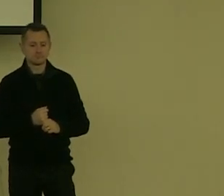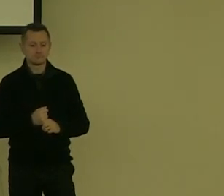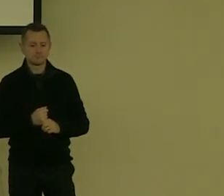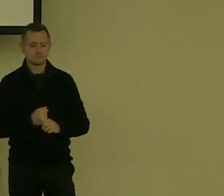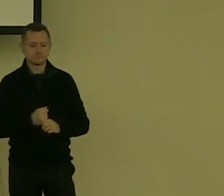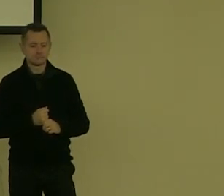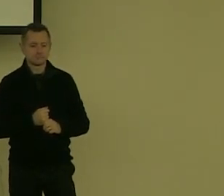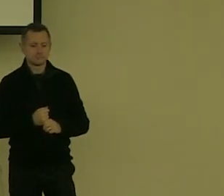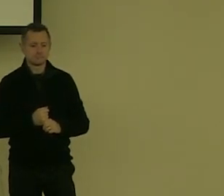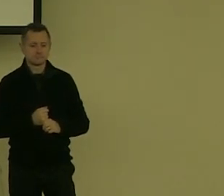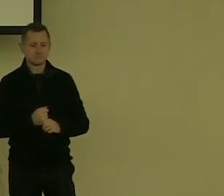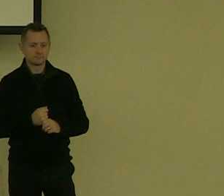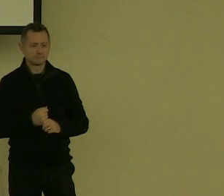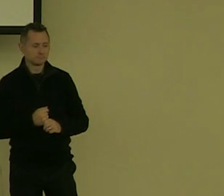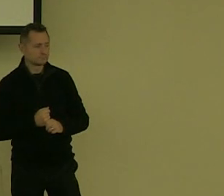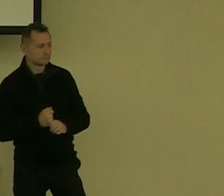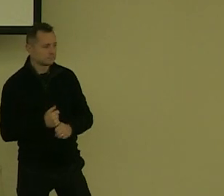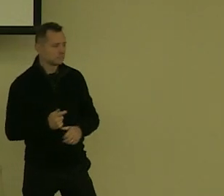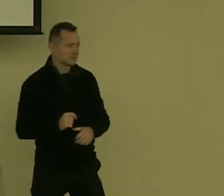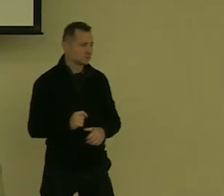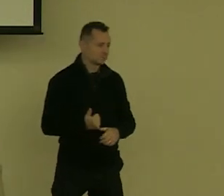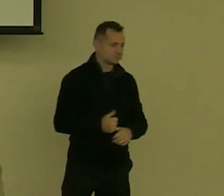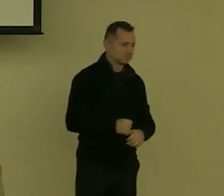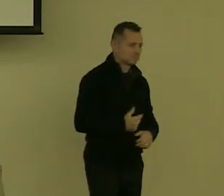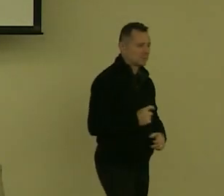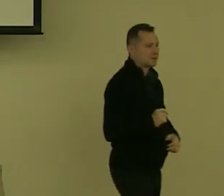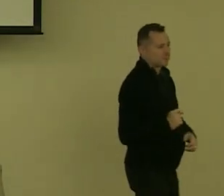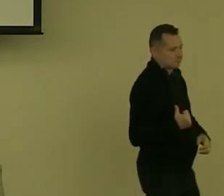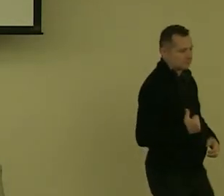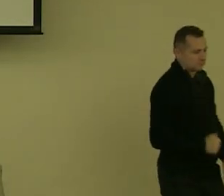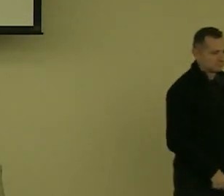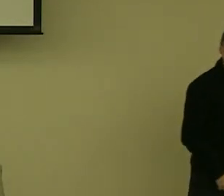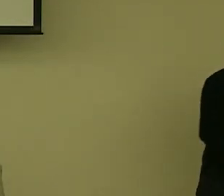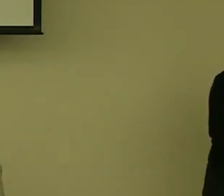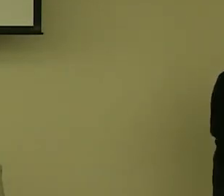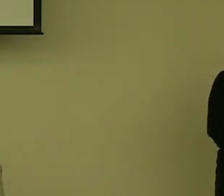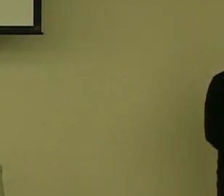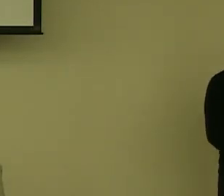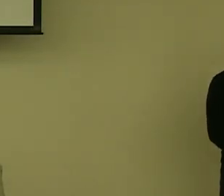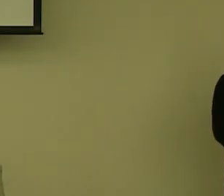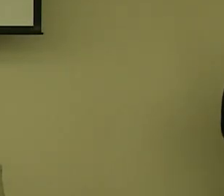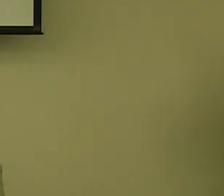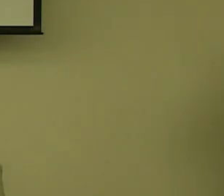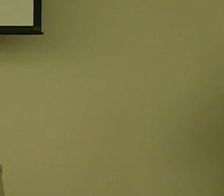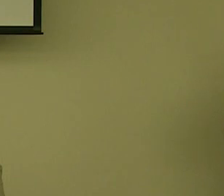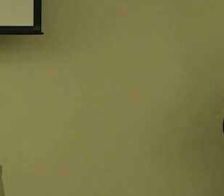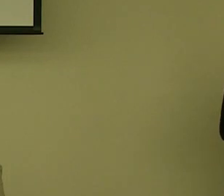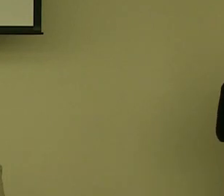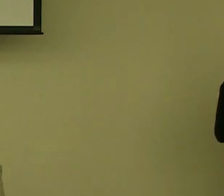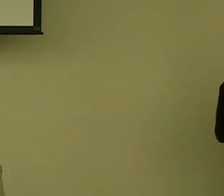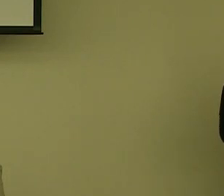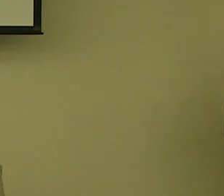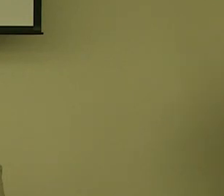English departments. Yep. They weren't necessarily looked at as serious. Or art departments, right? Or art departments, right.